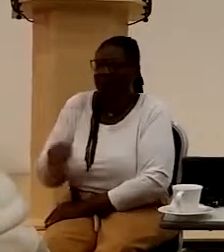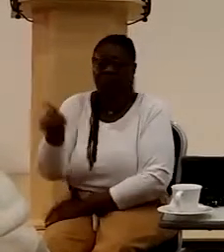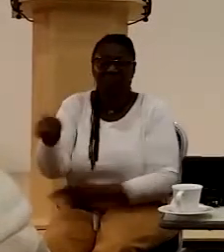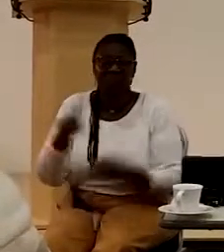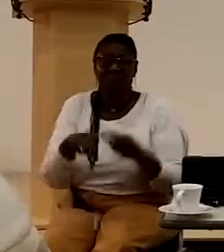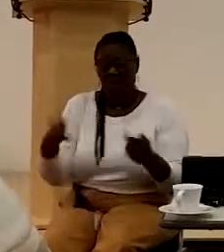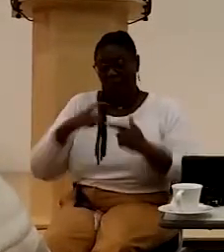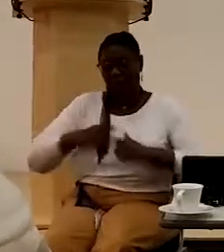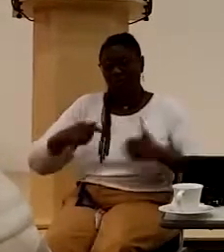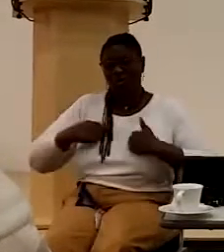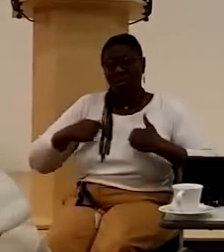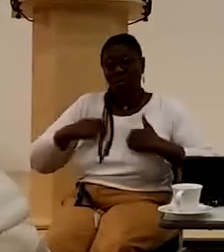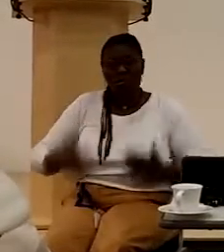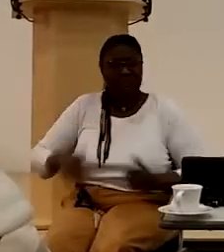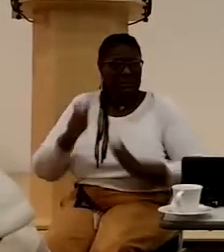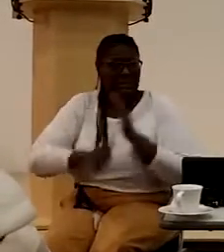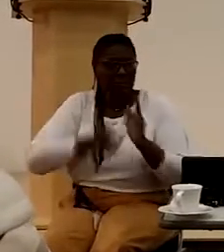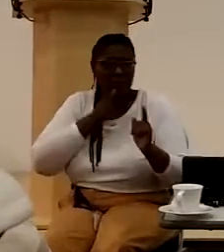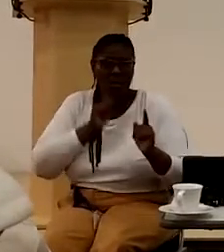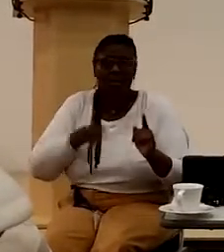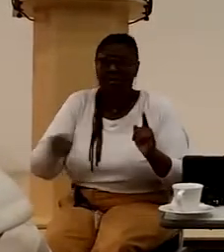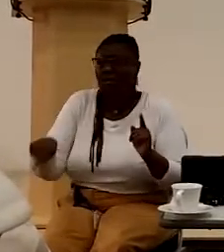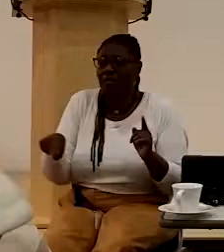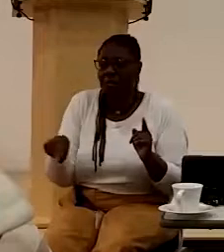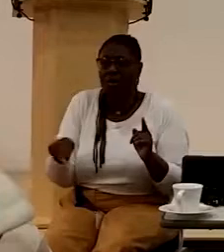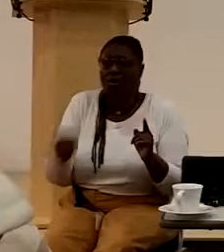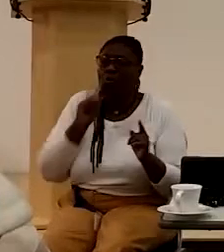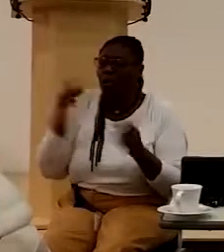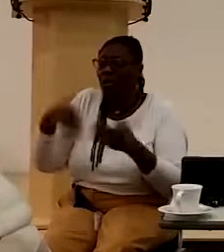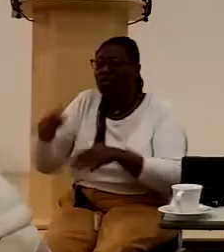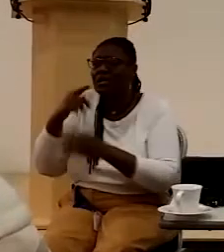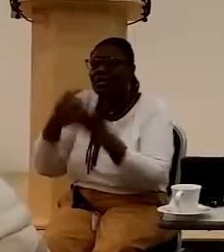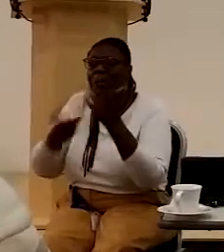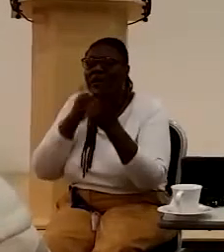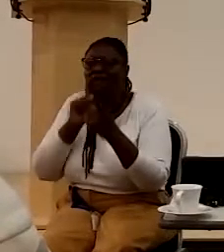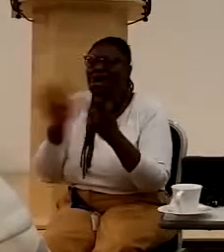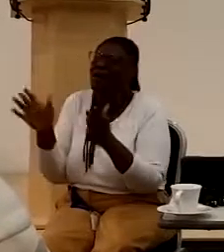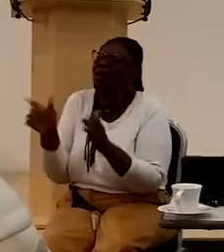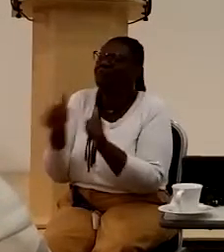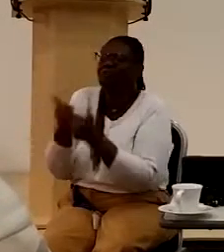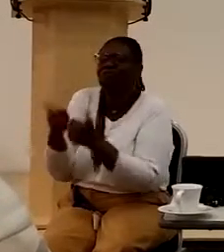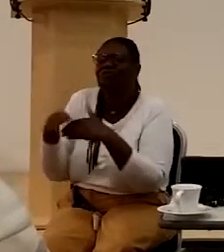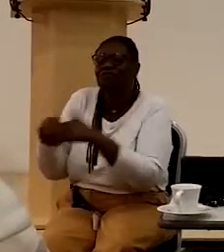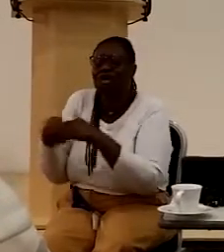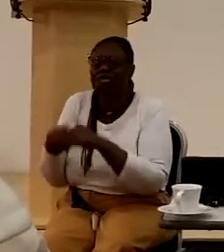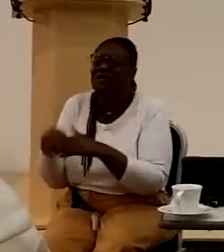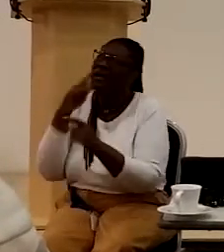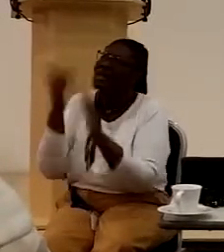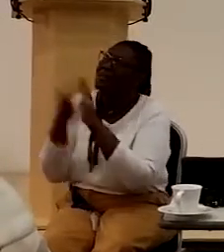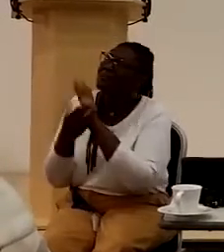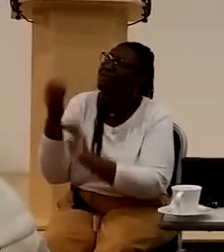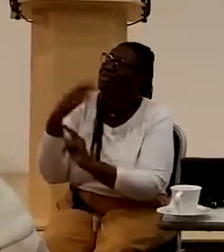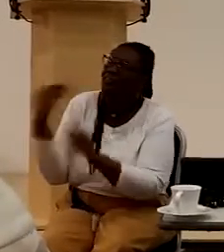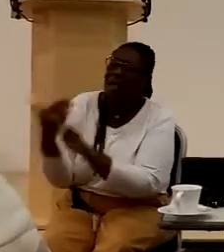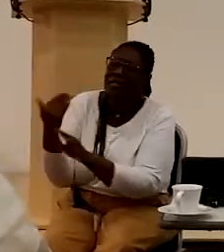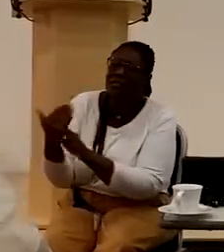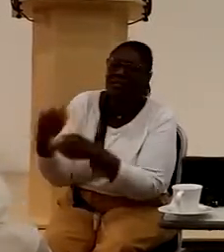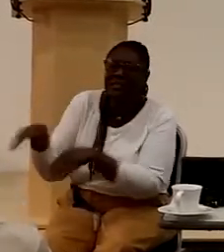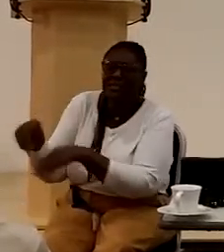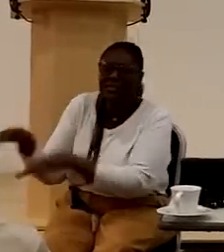at a personal level, within the Disabled People's Rights Movement, we lost a number of our dear friends and inspirational